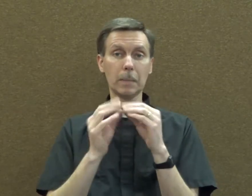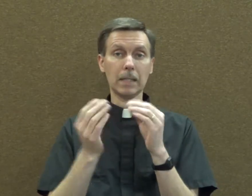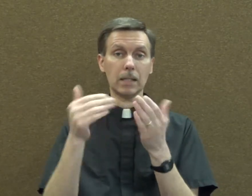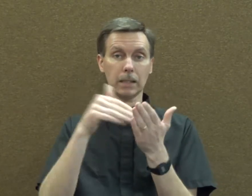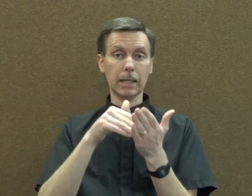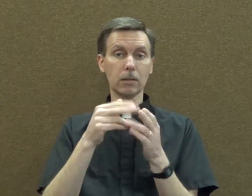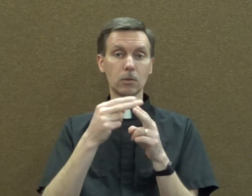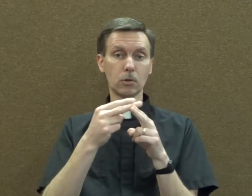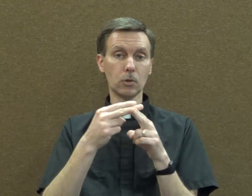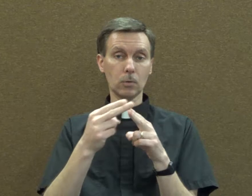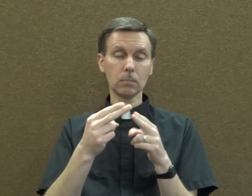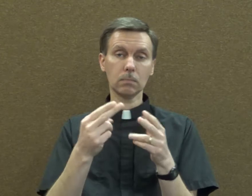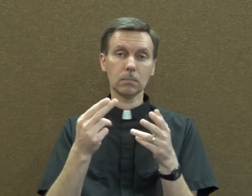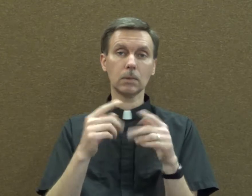meeting again soon.